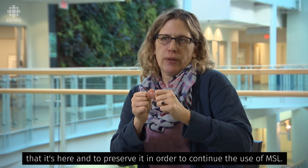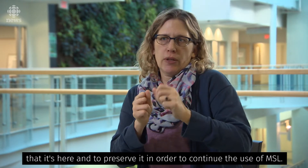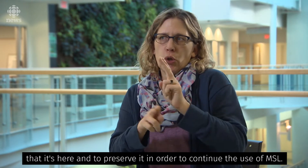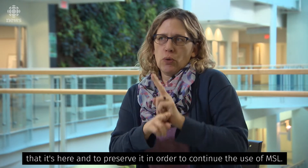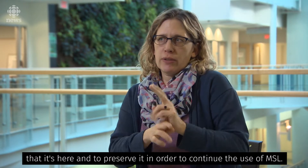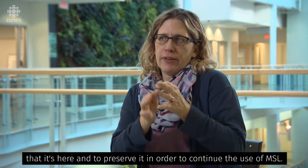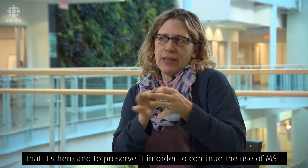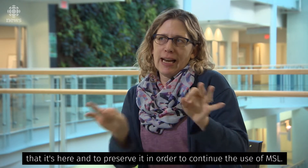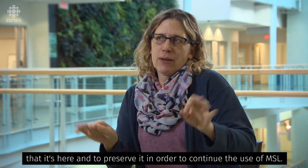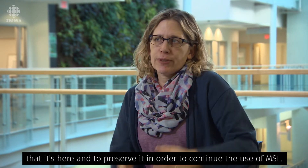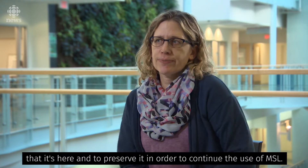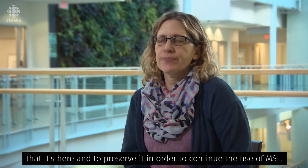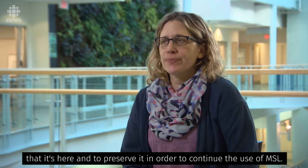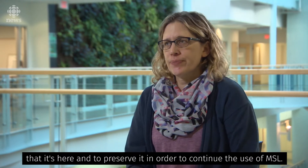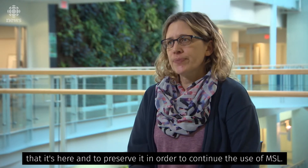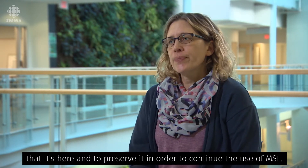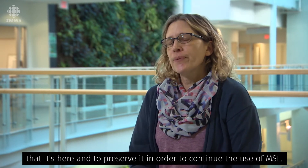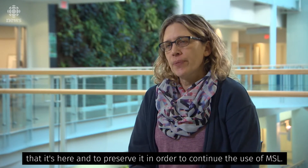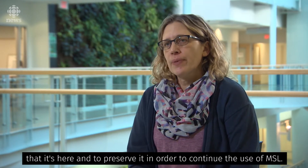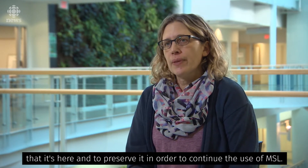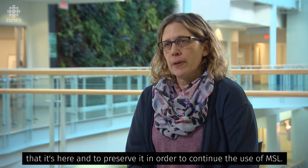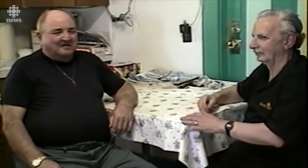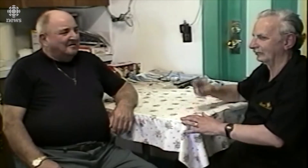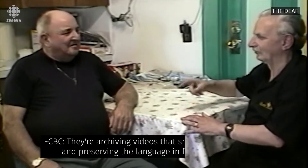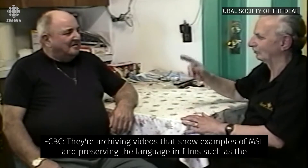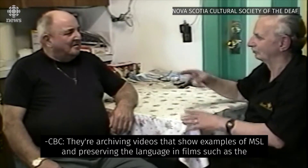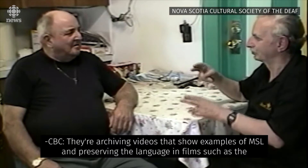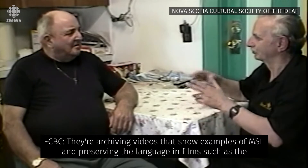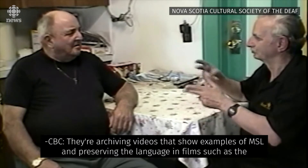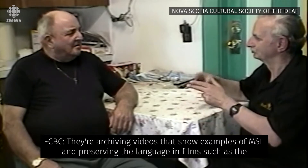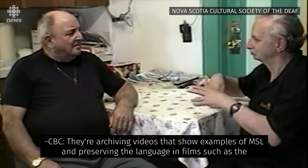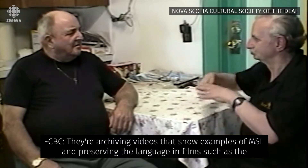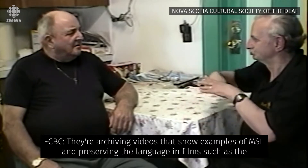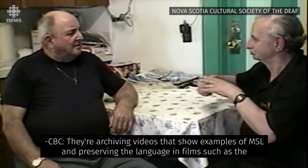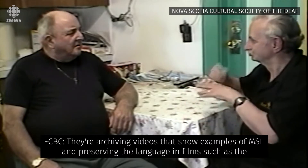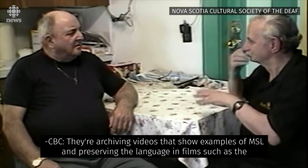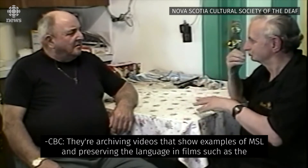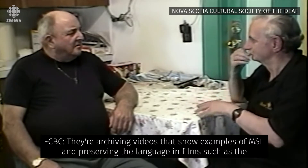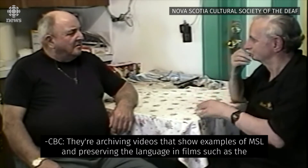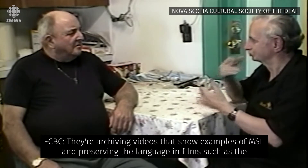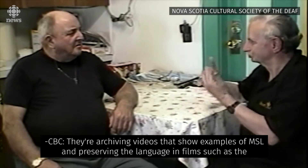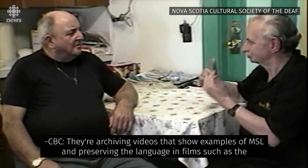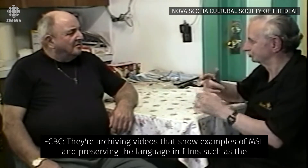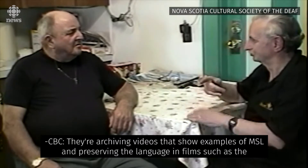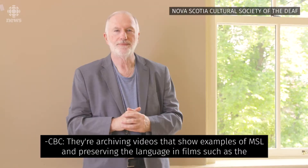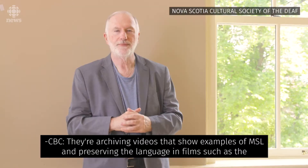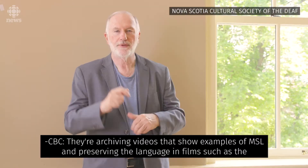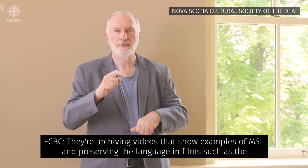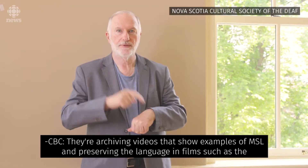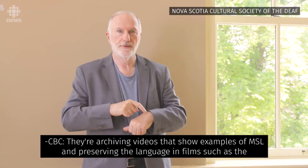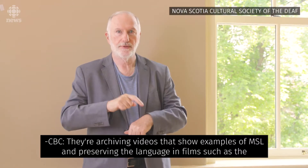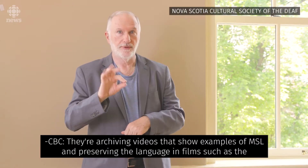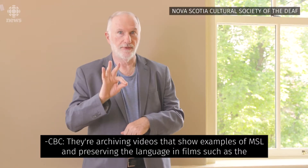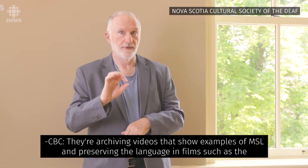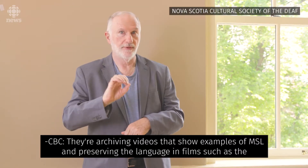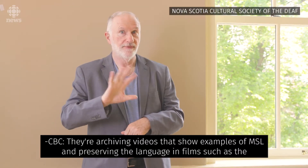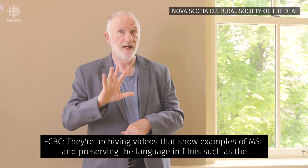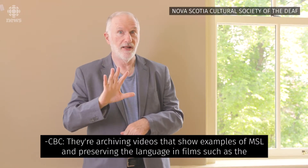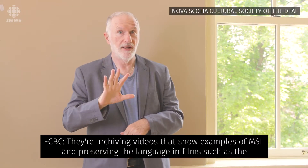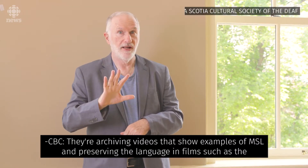to continue the use of MSL. They're archiving videos that show examples of MSL and preserving the language in films such